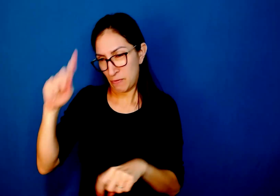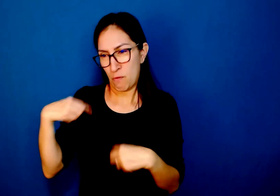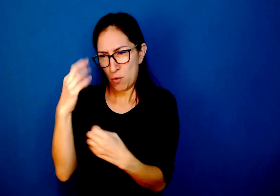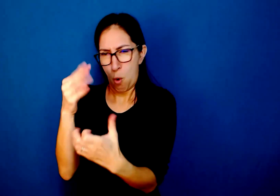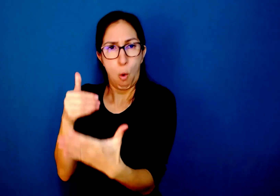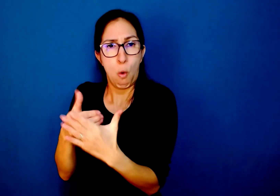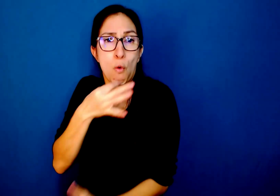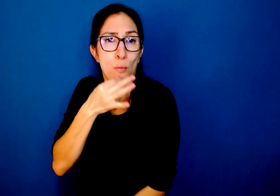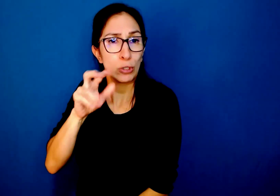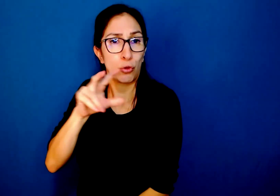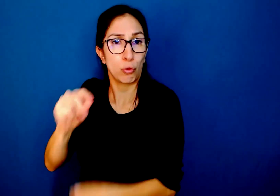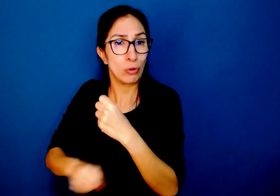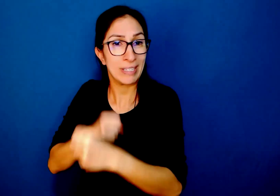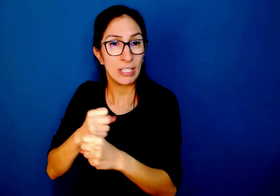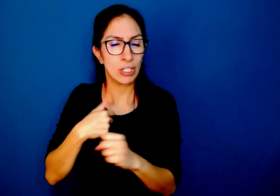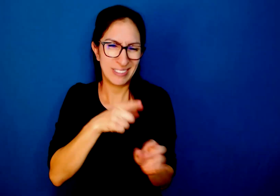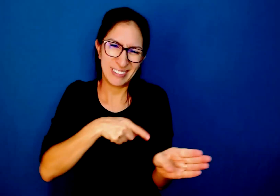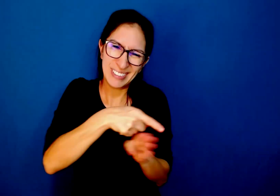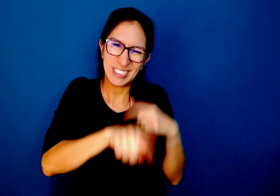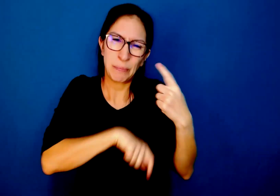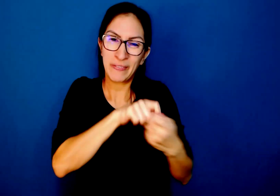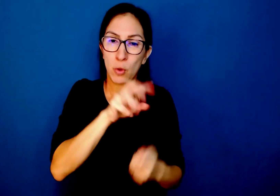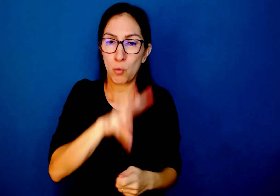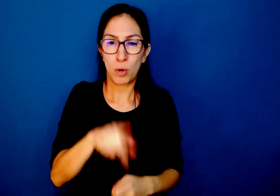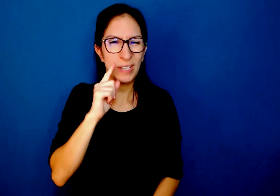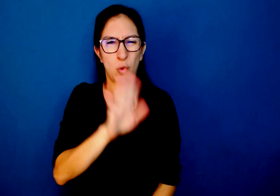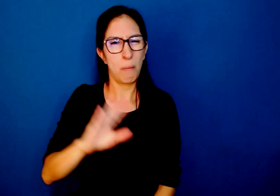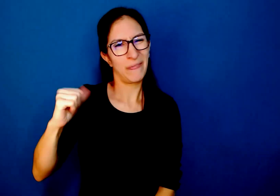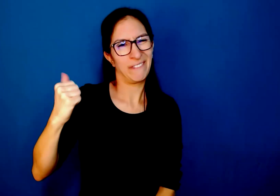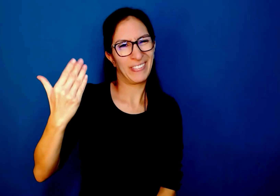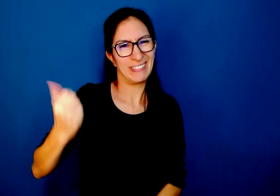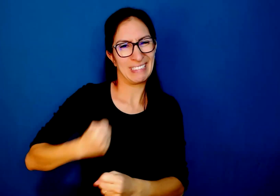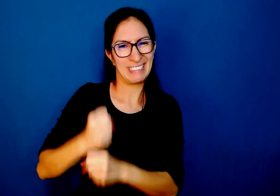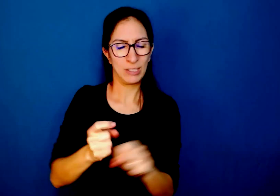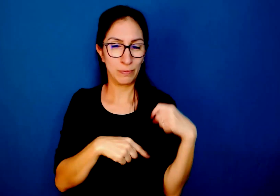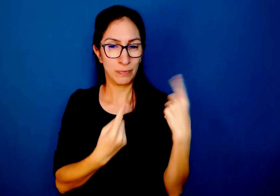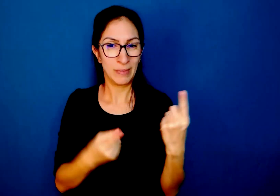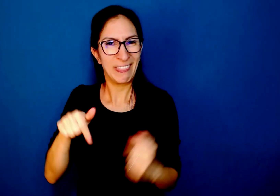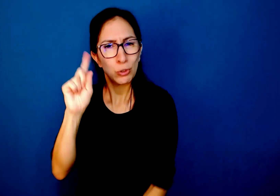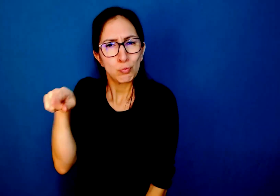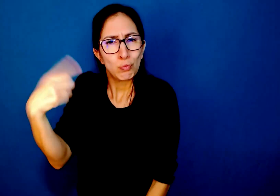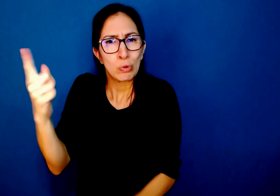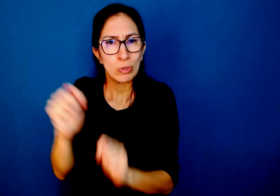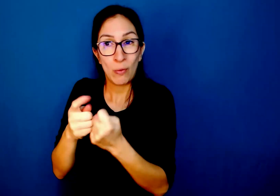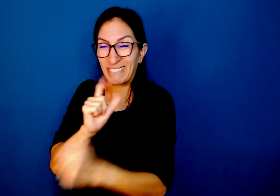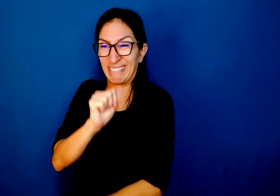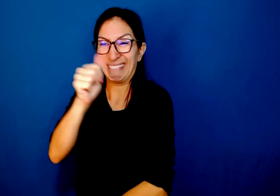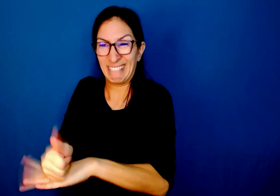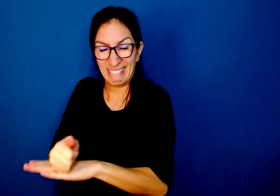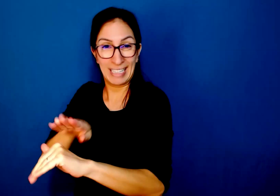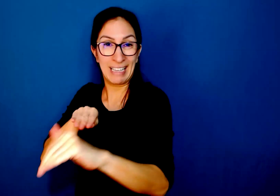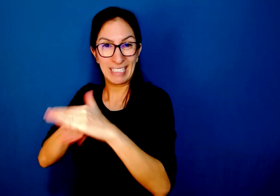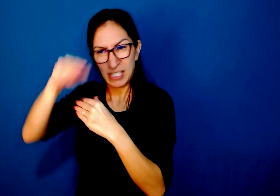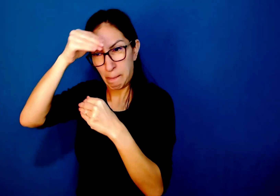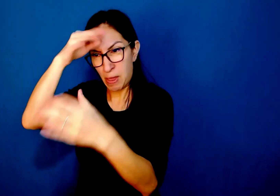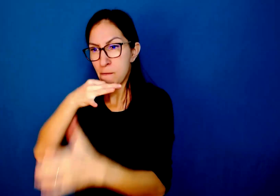about 15 of those years. But this is the only team I've worked on that has had a dedicated accessibility expert. As